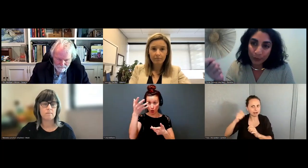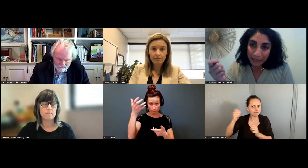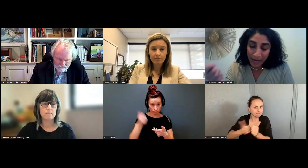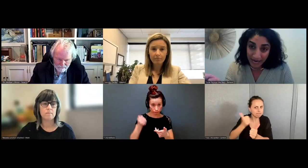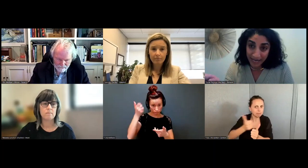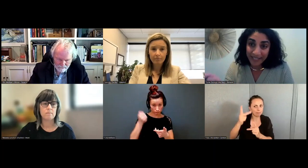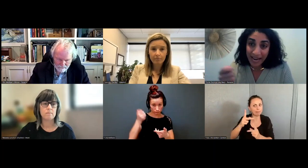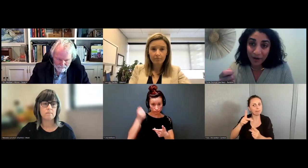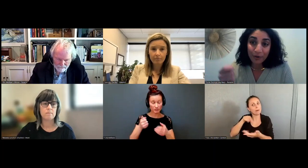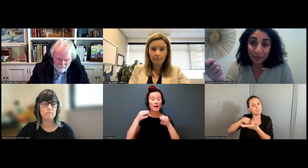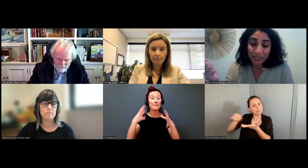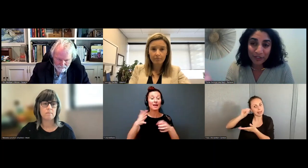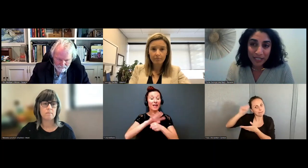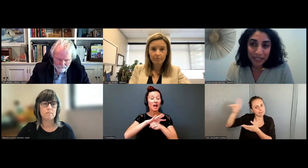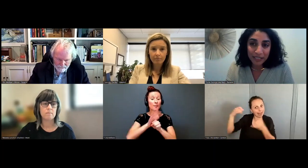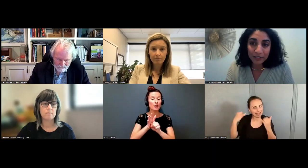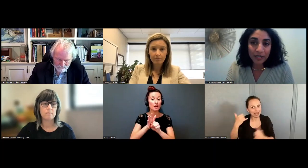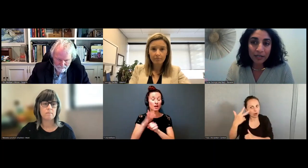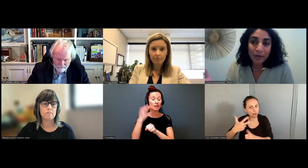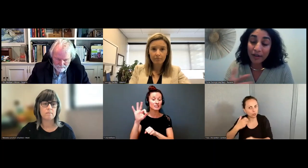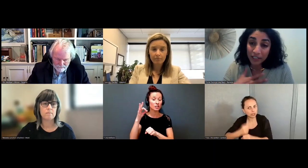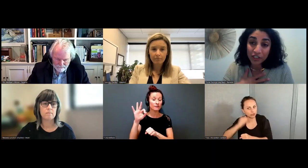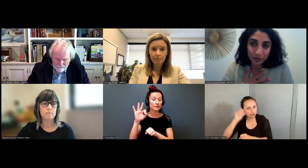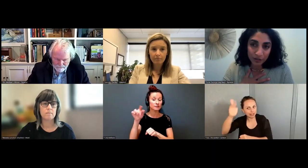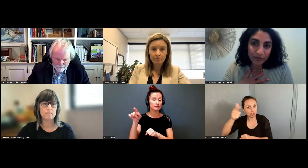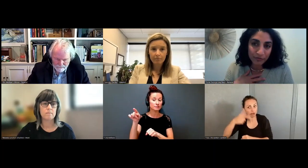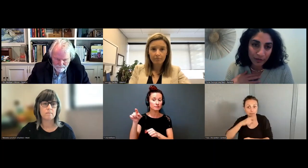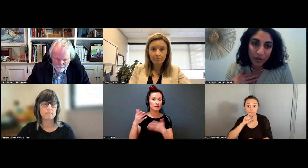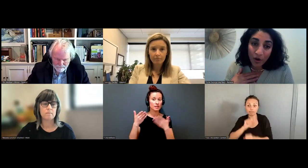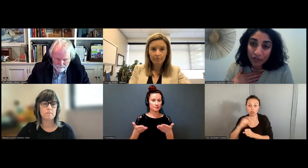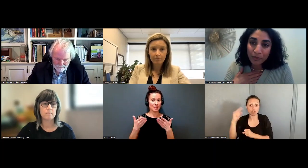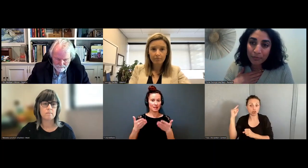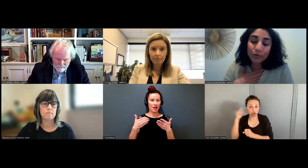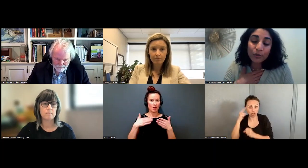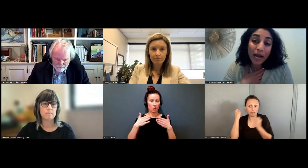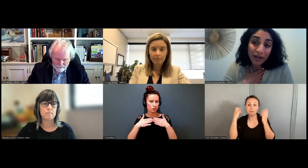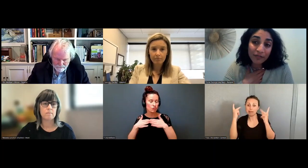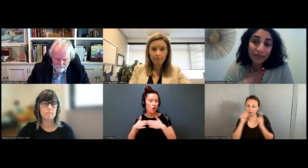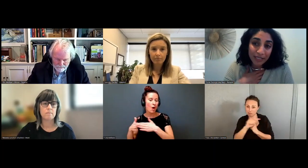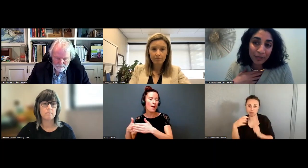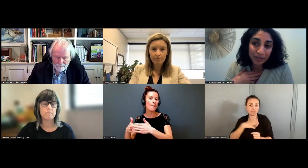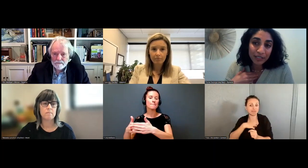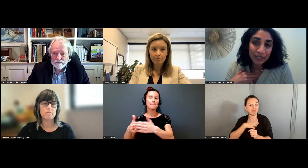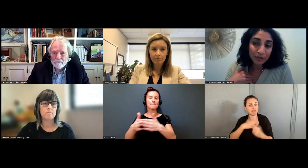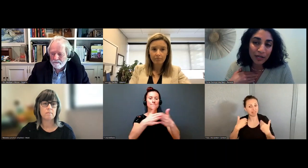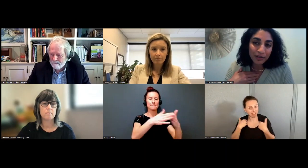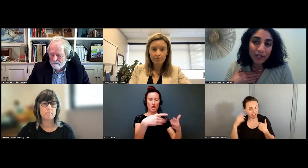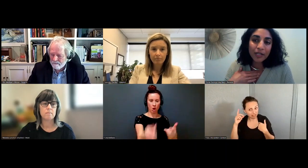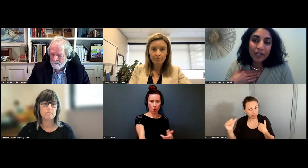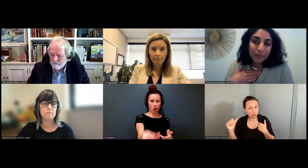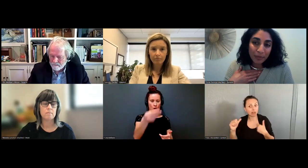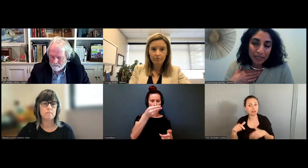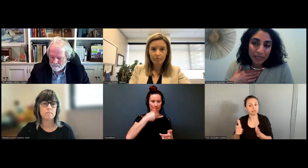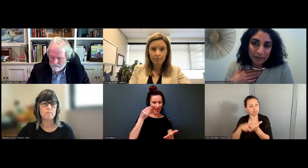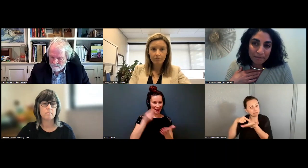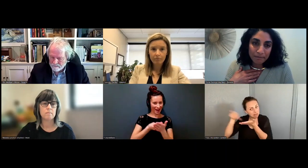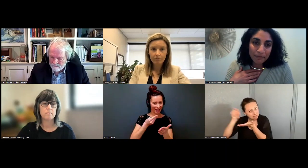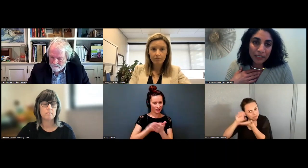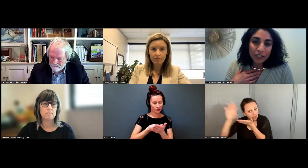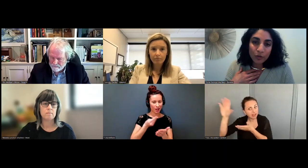to repay now, 3 years later. I've actually heard from a lot of people who have disabilities who have